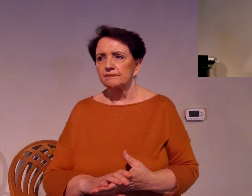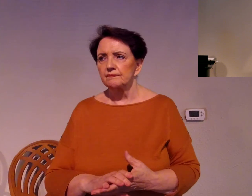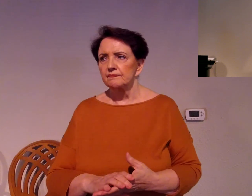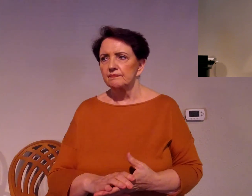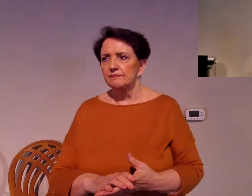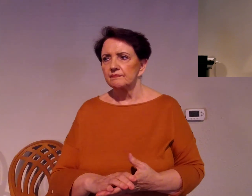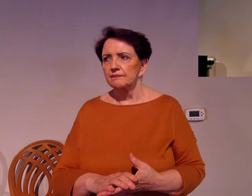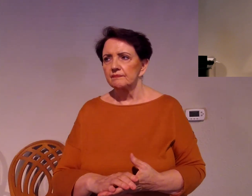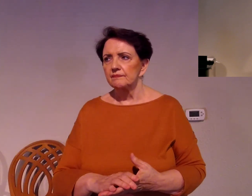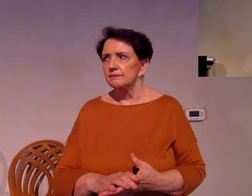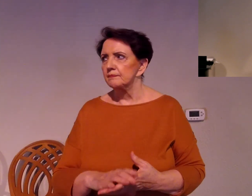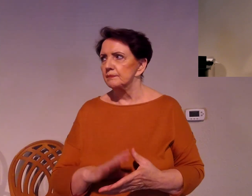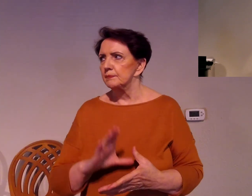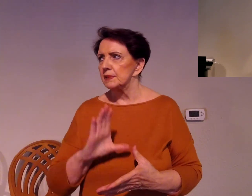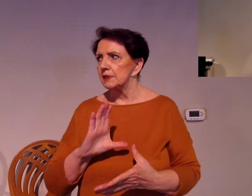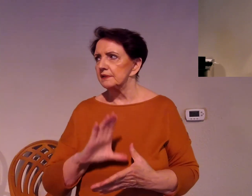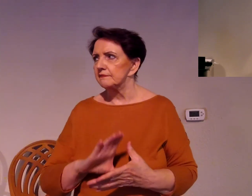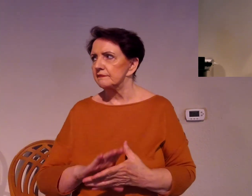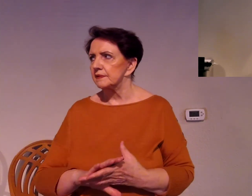Believe.